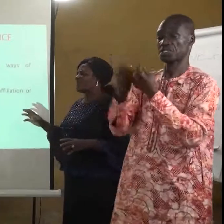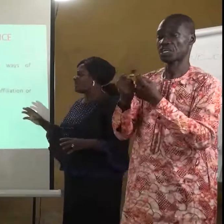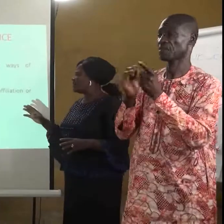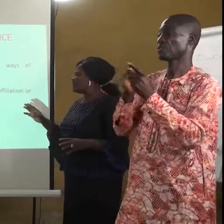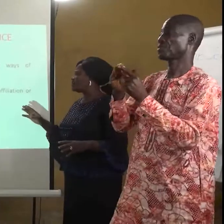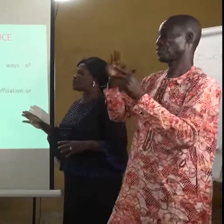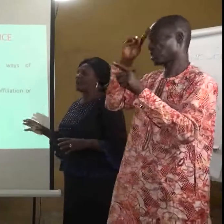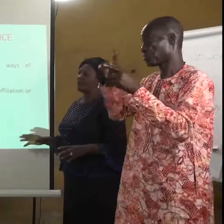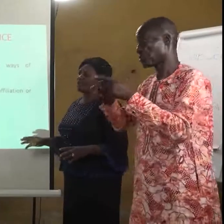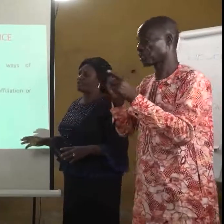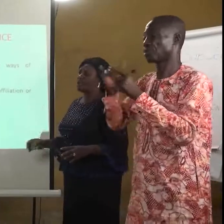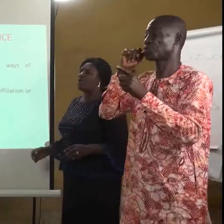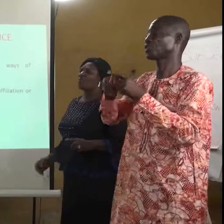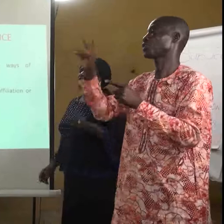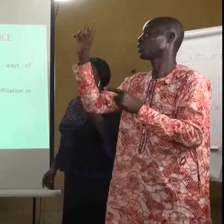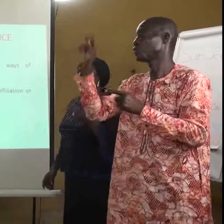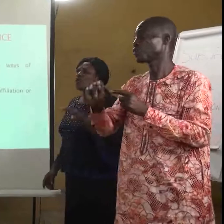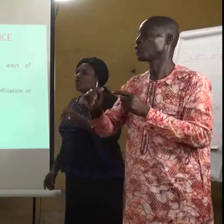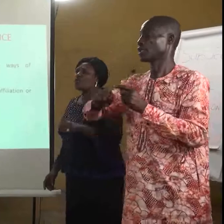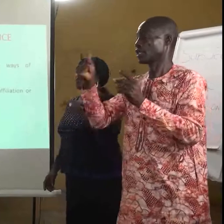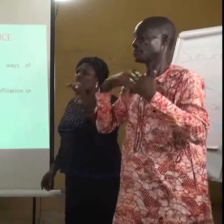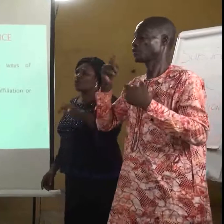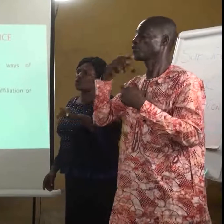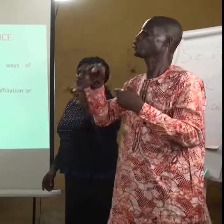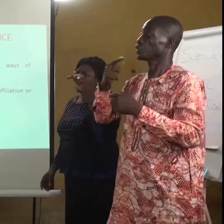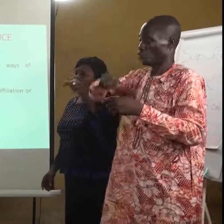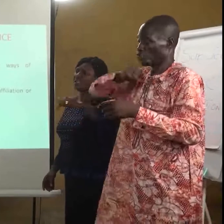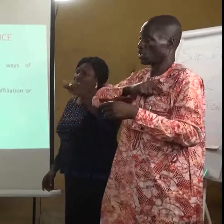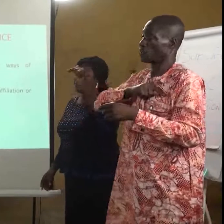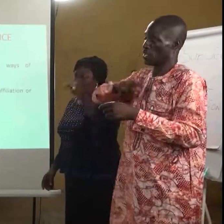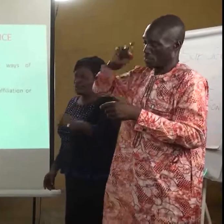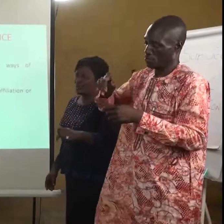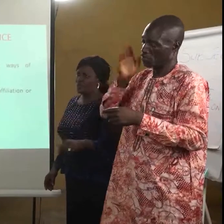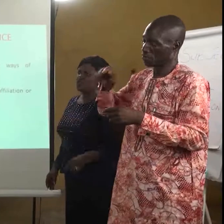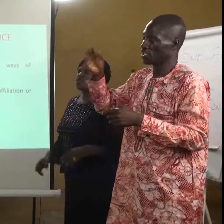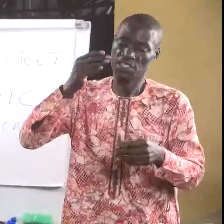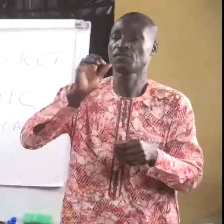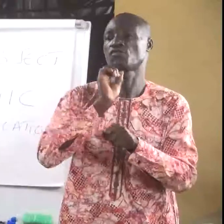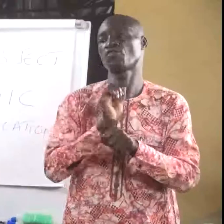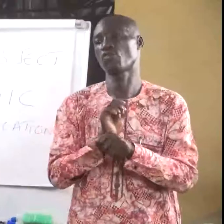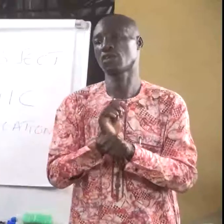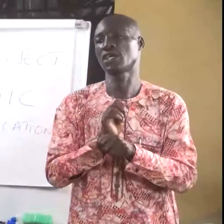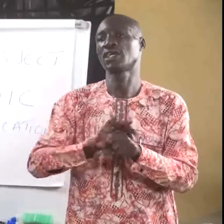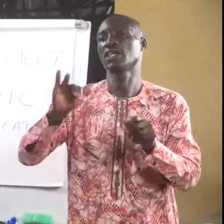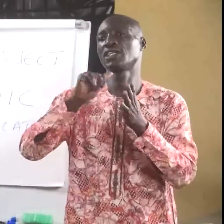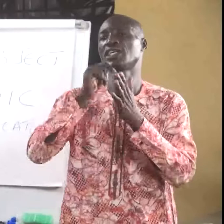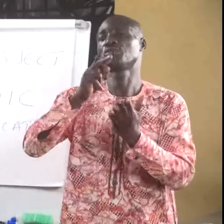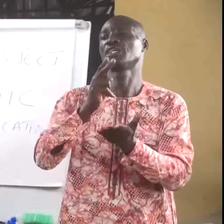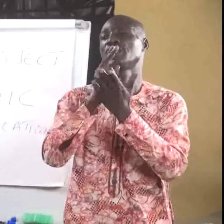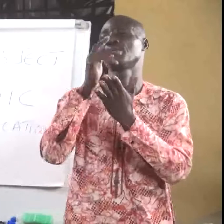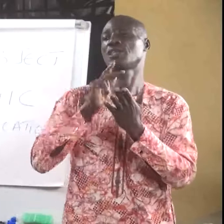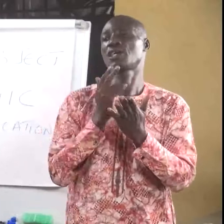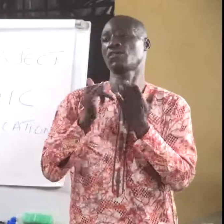public political affiliation. But who knows what he can do should be allowed to do